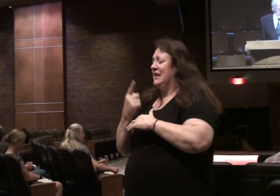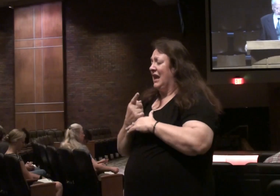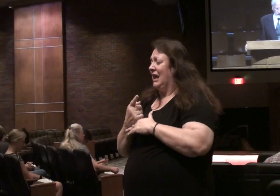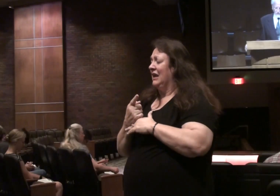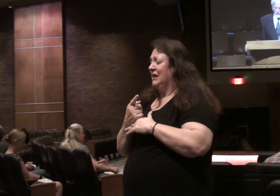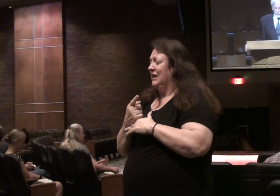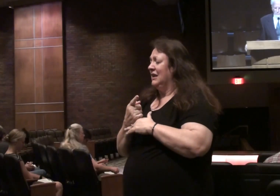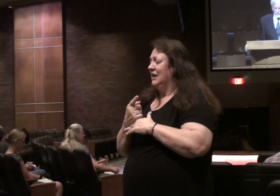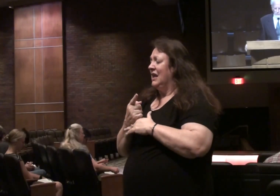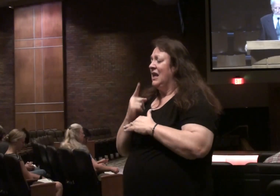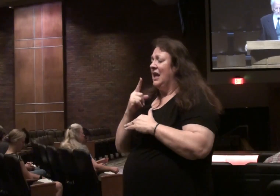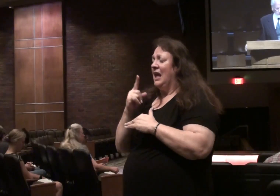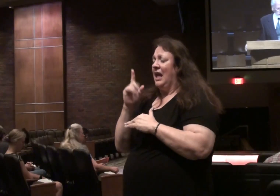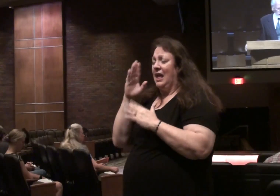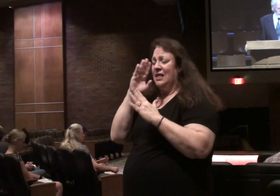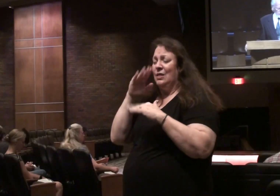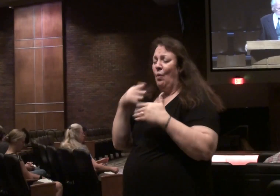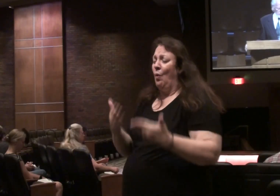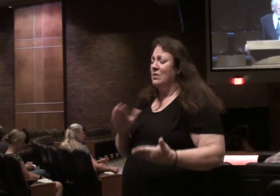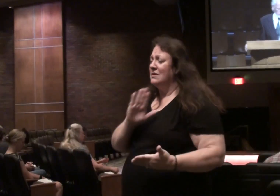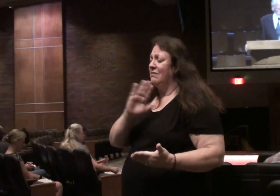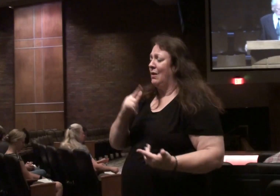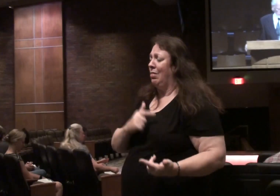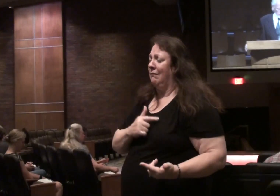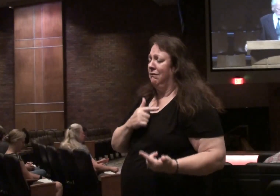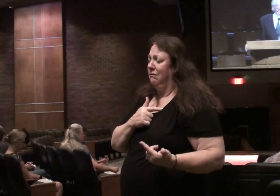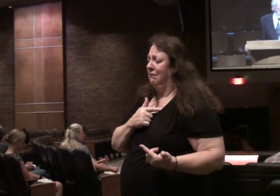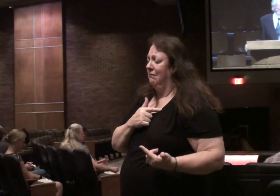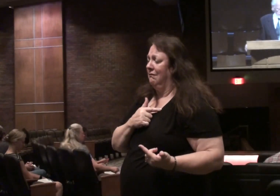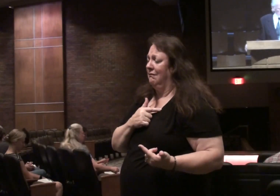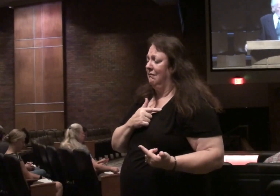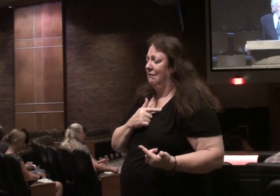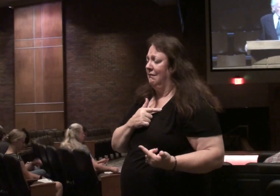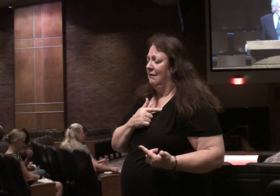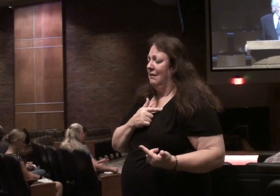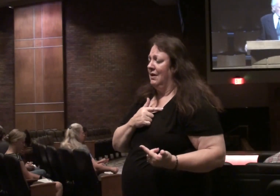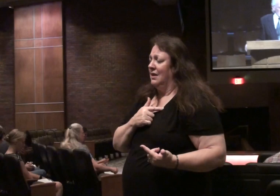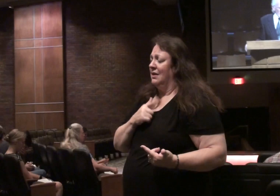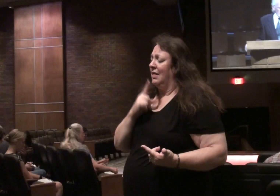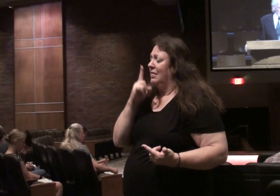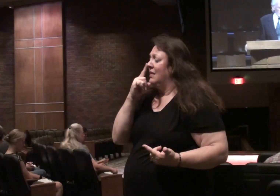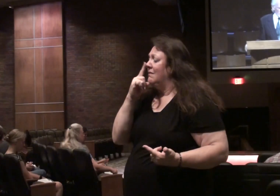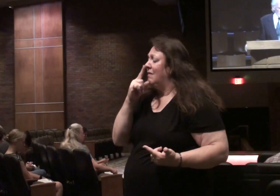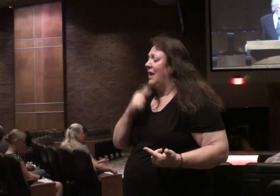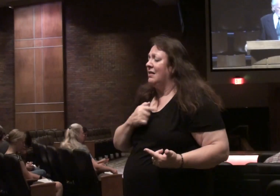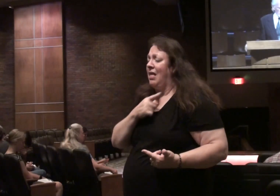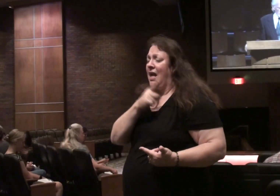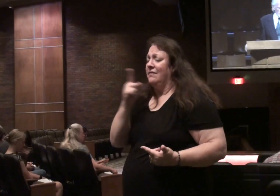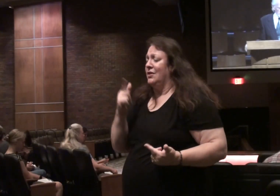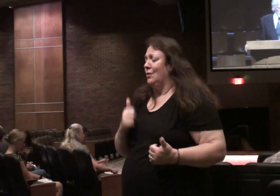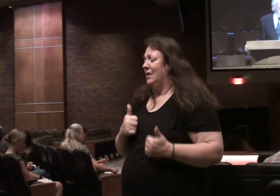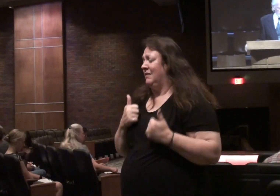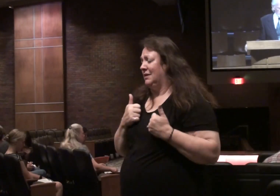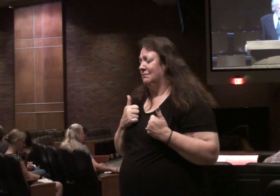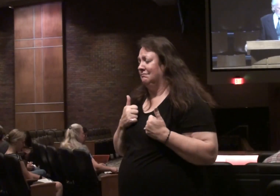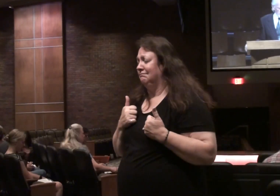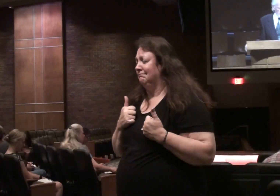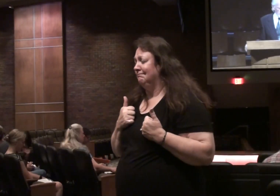And the hopelessness of their life, and the artificial life they live,